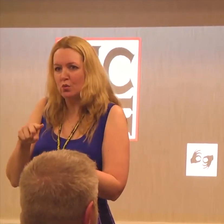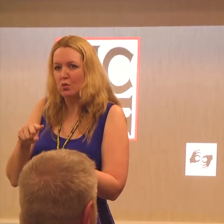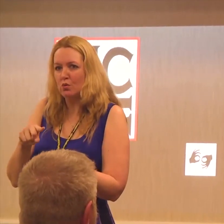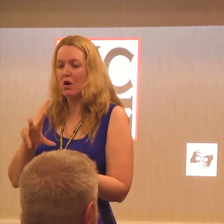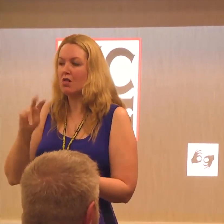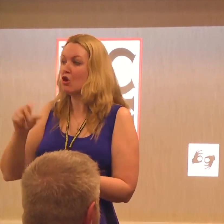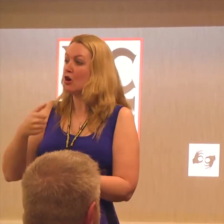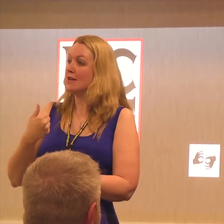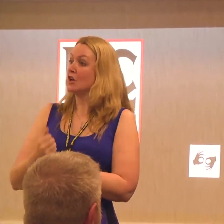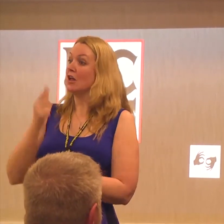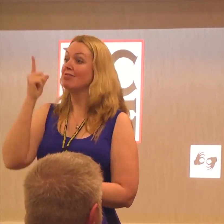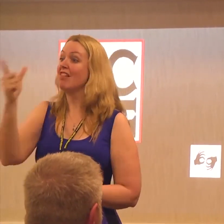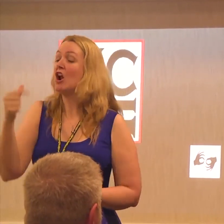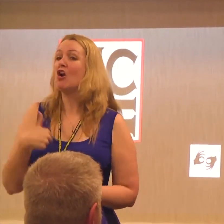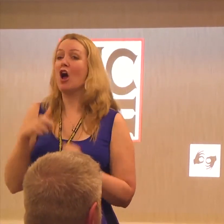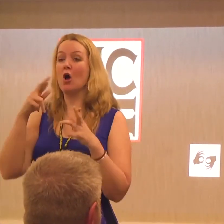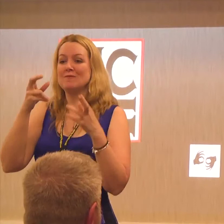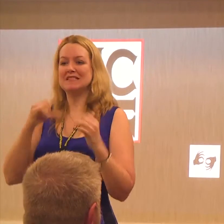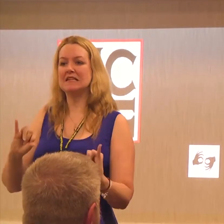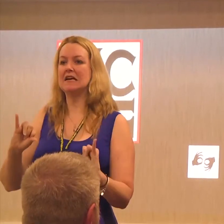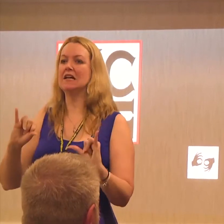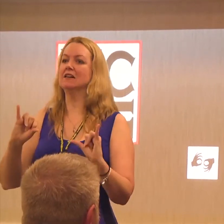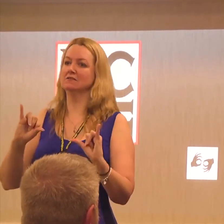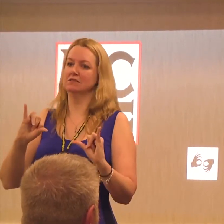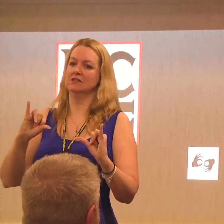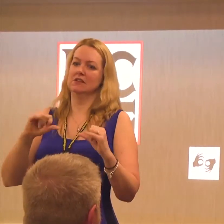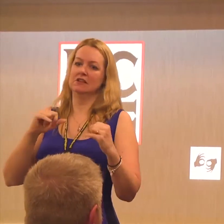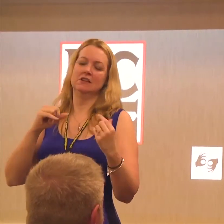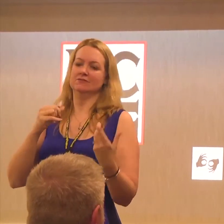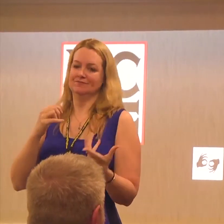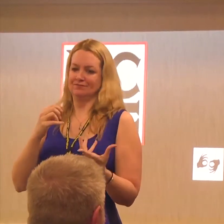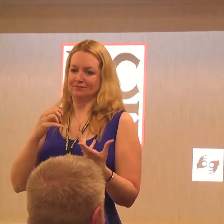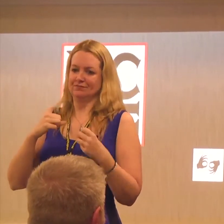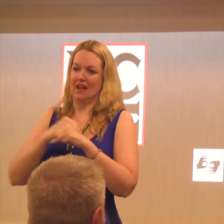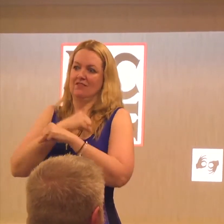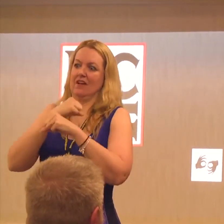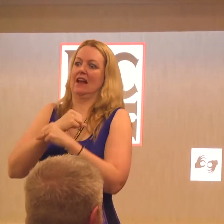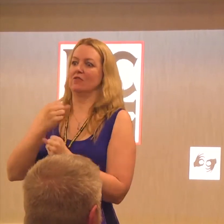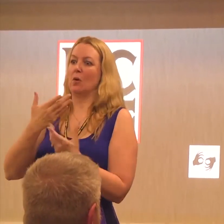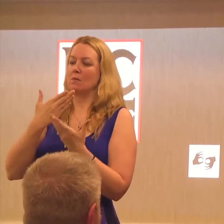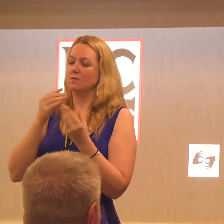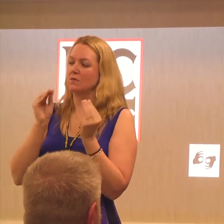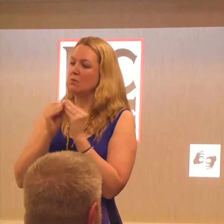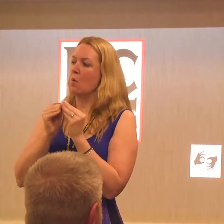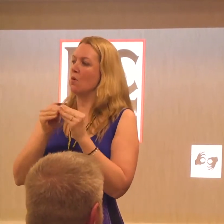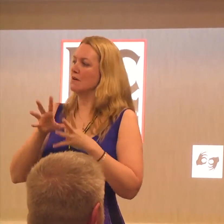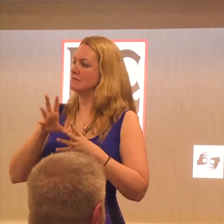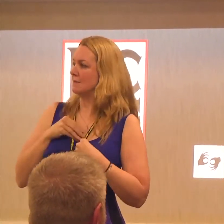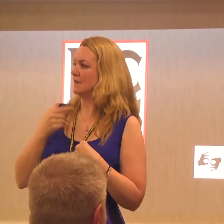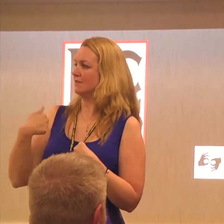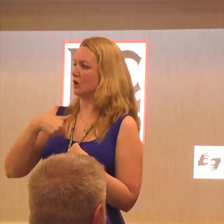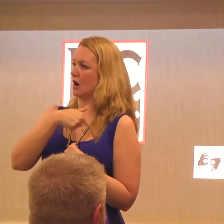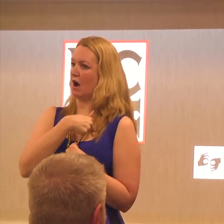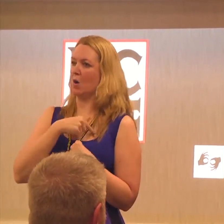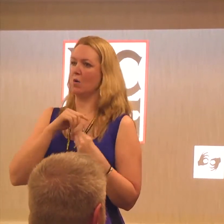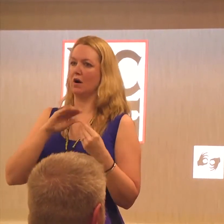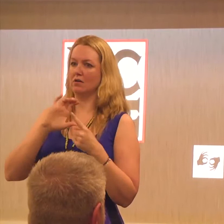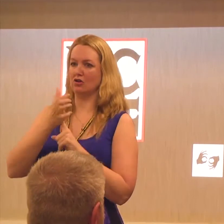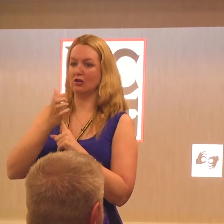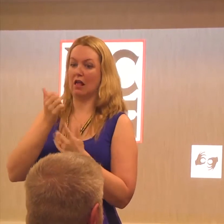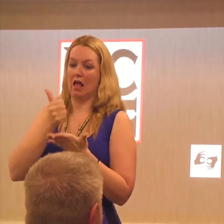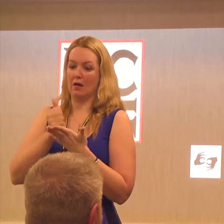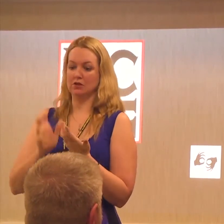30 years from now, I hope to still be fighting the new causes that brings greater acceptance for our subcultures, that has helped mold my